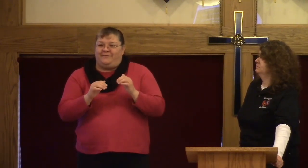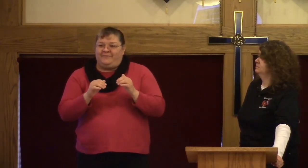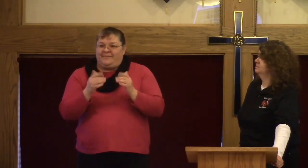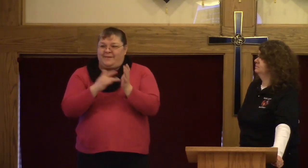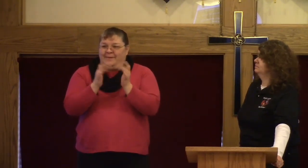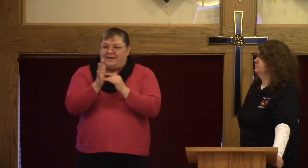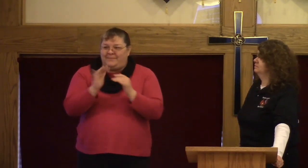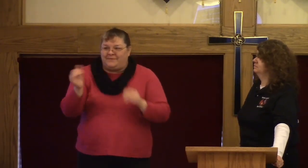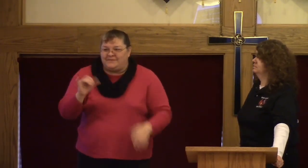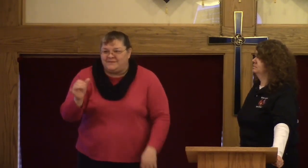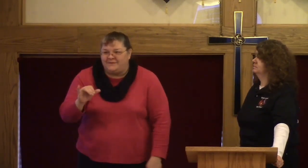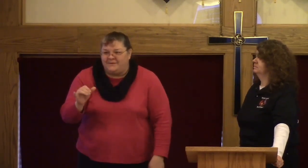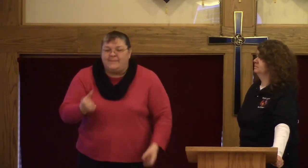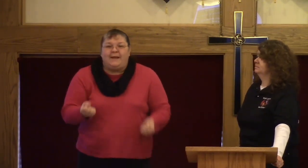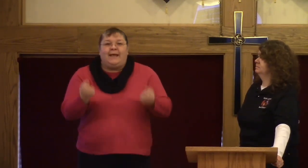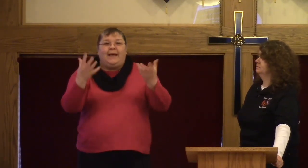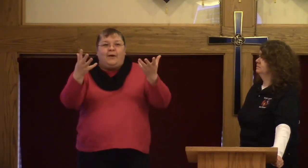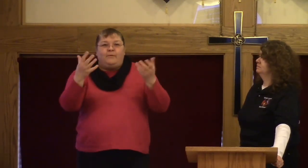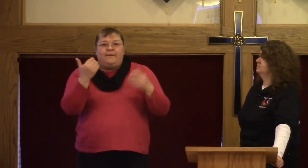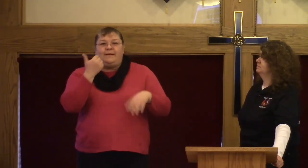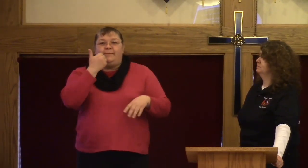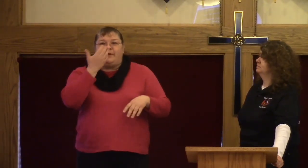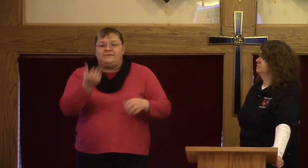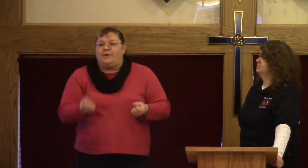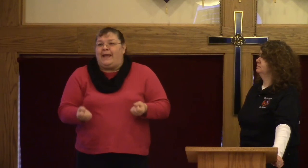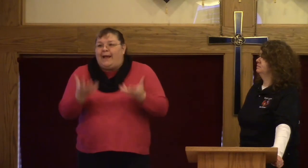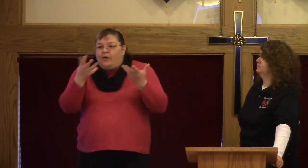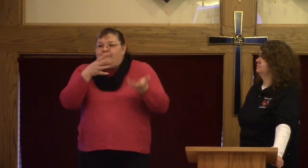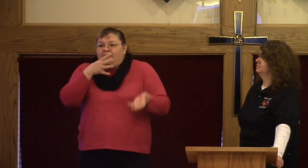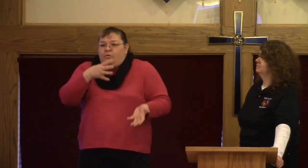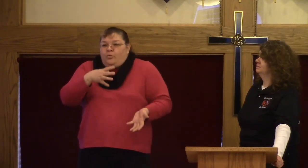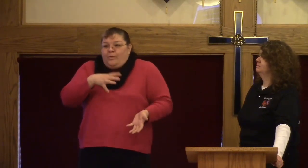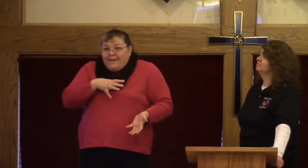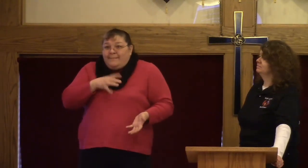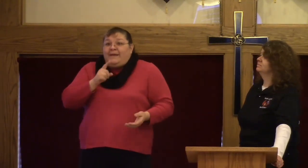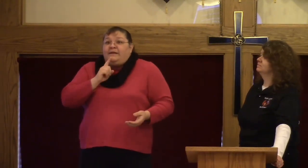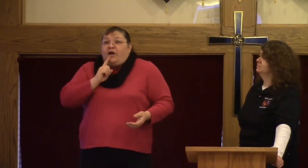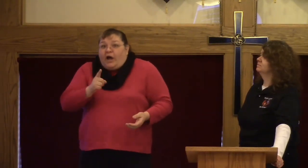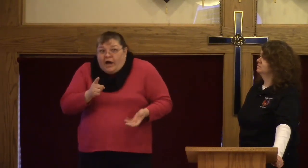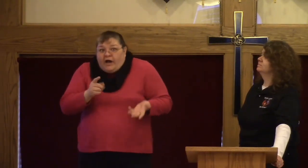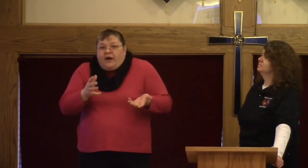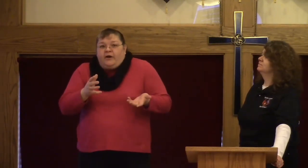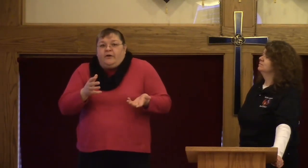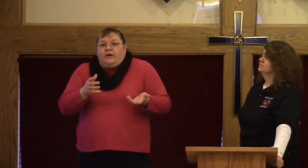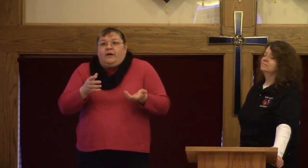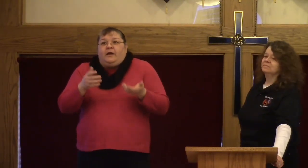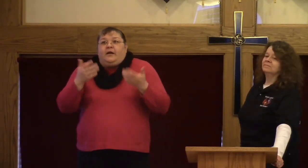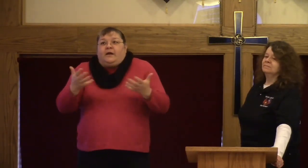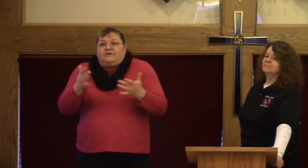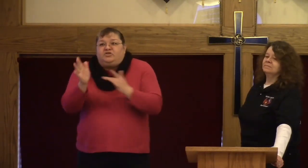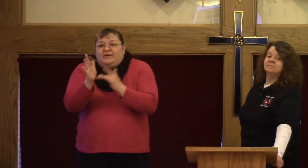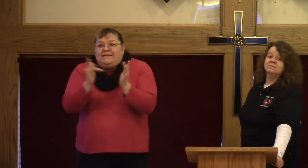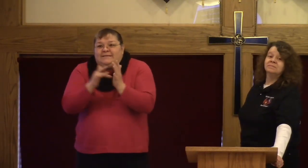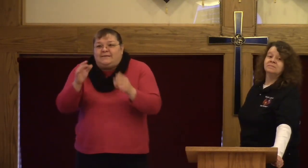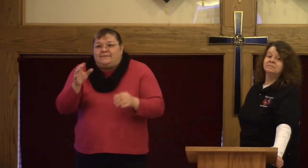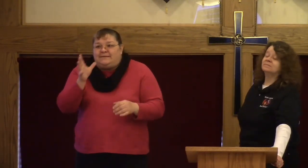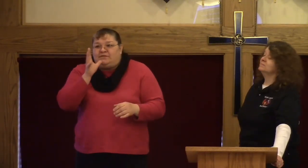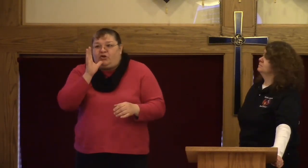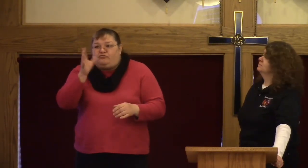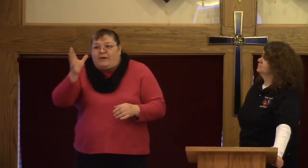About that's part, happens in the Bible too. How many prostitutes, how many women were there that